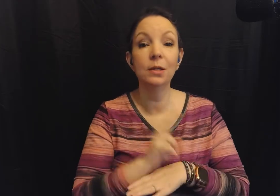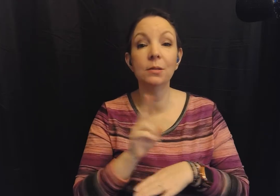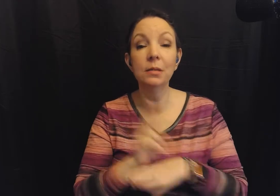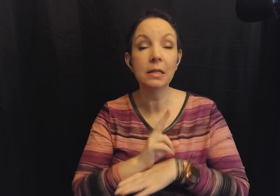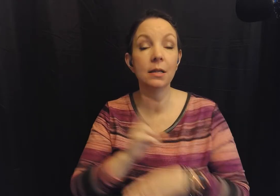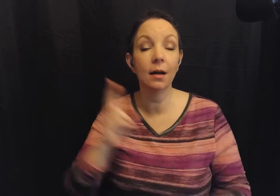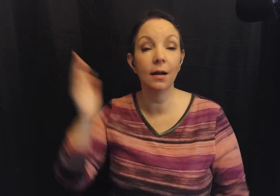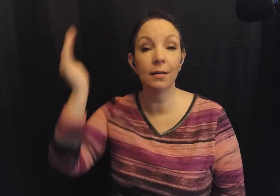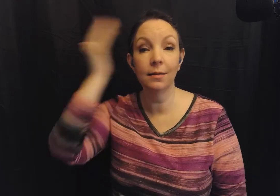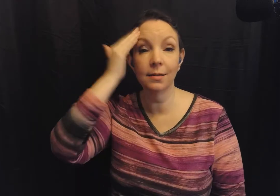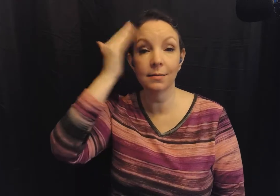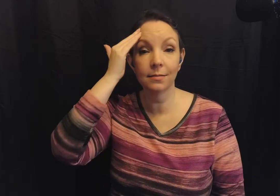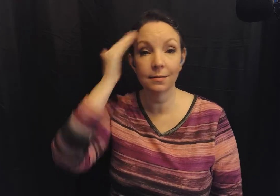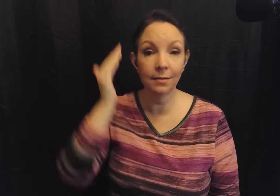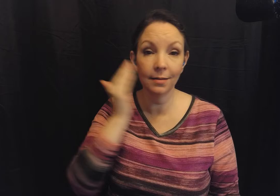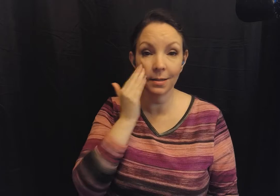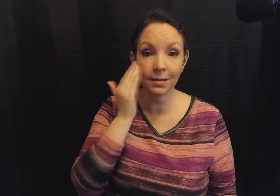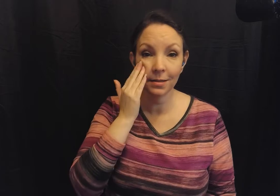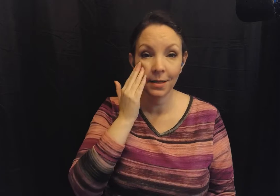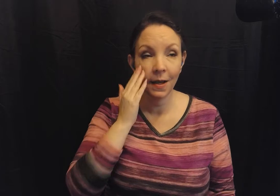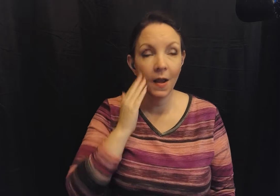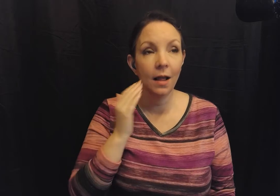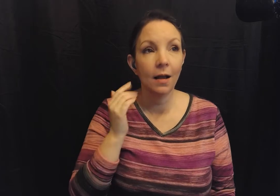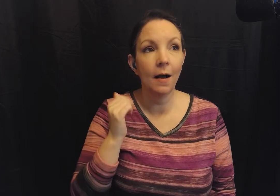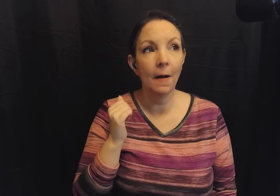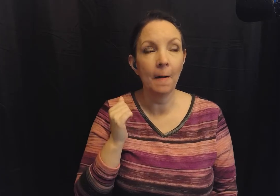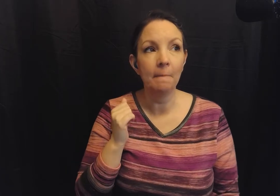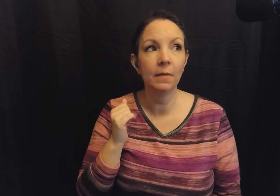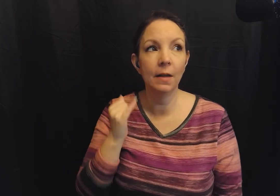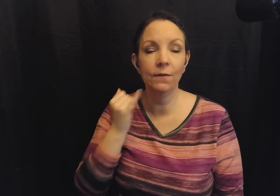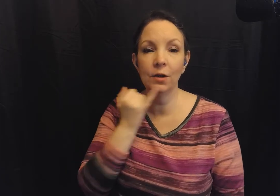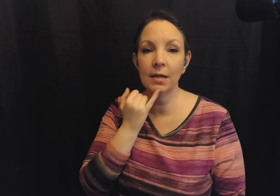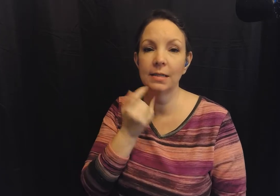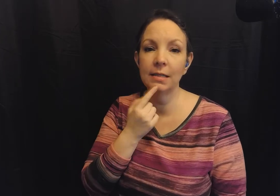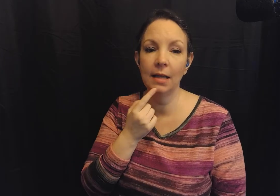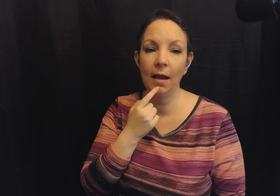use this and this. If you're gonna say,